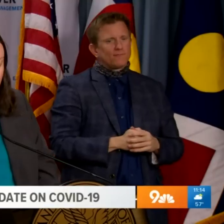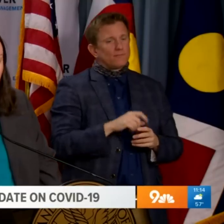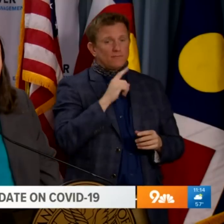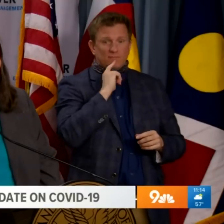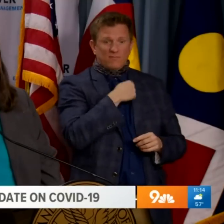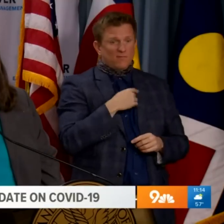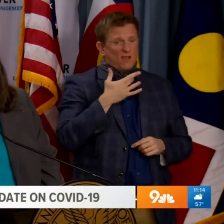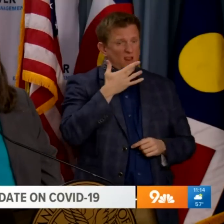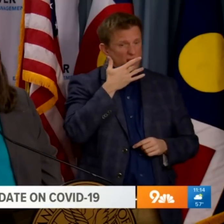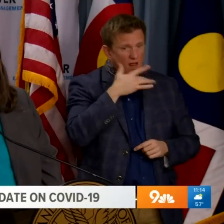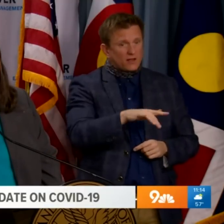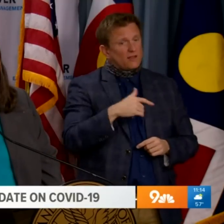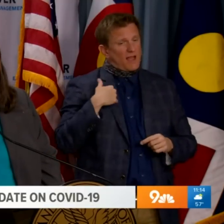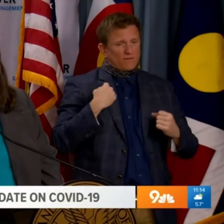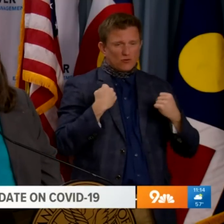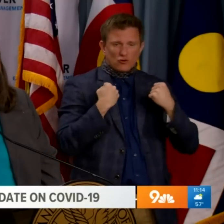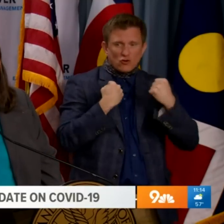Thank you, Mayor.